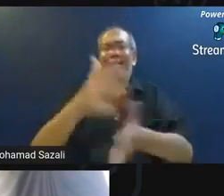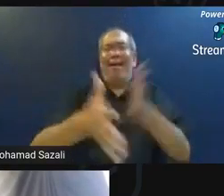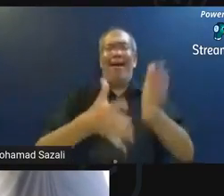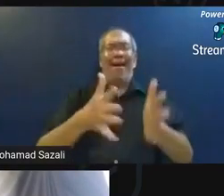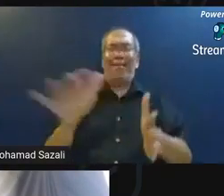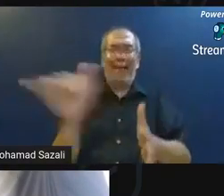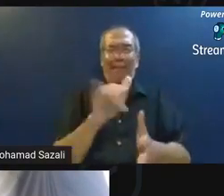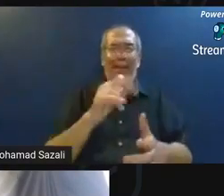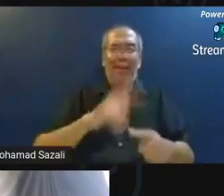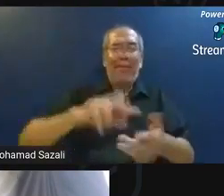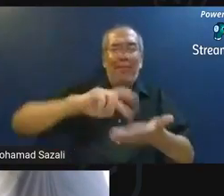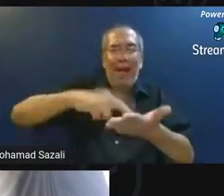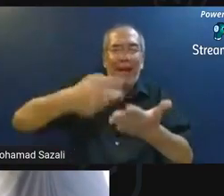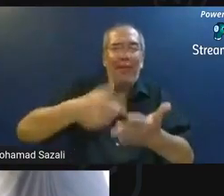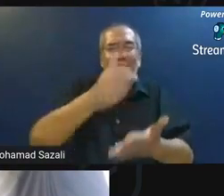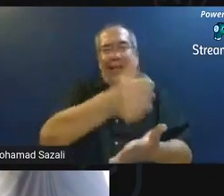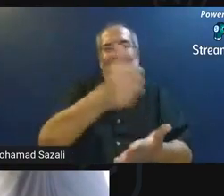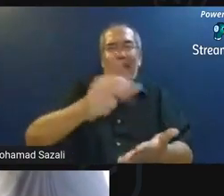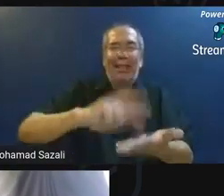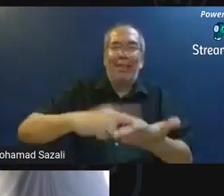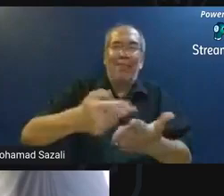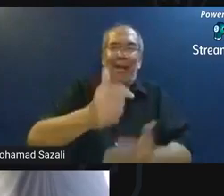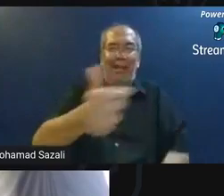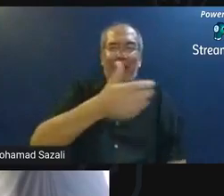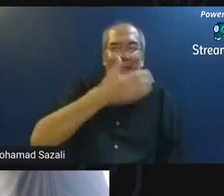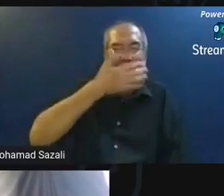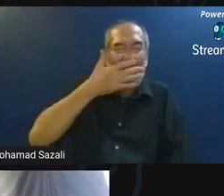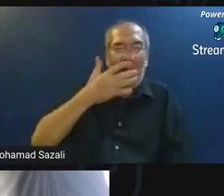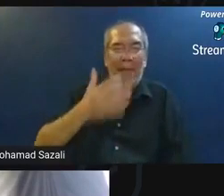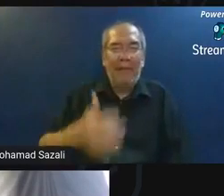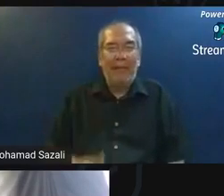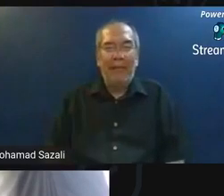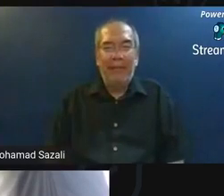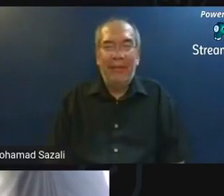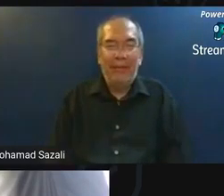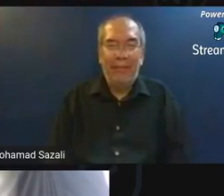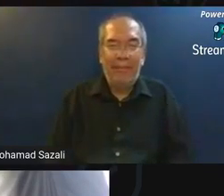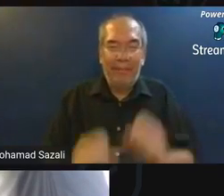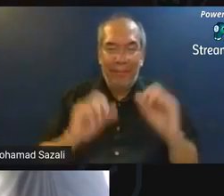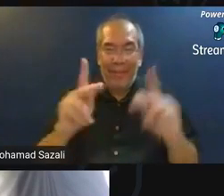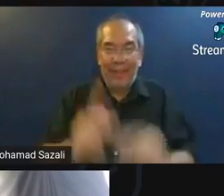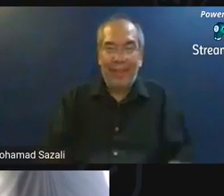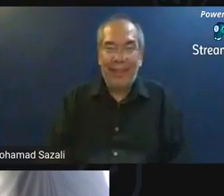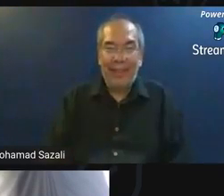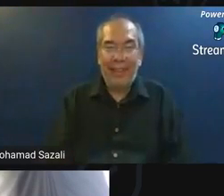eat for makan. It's the same thing. It's just that there's only one sign. No, we